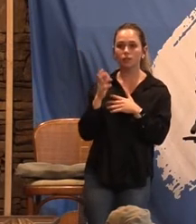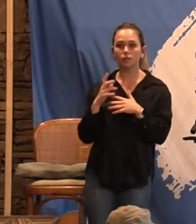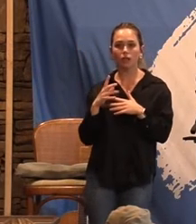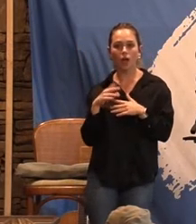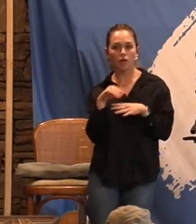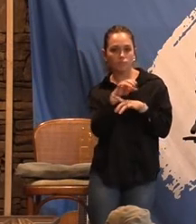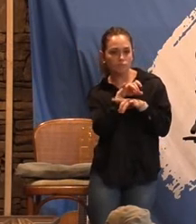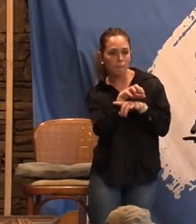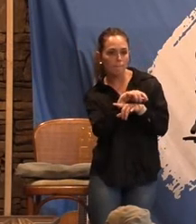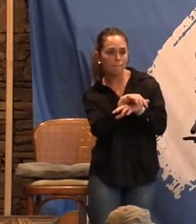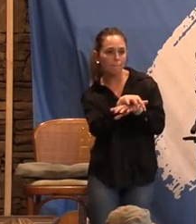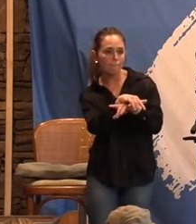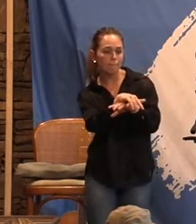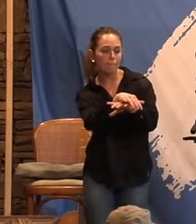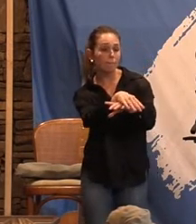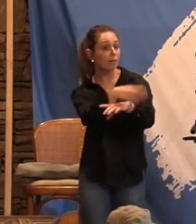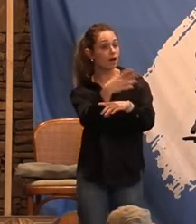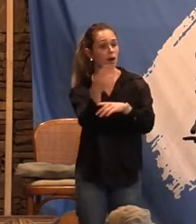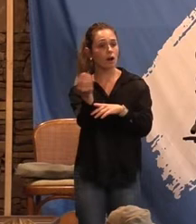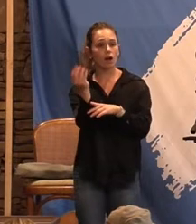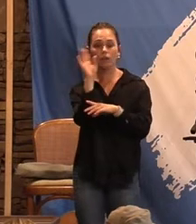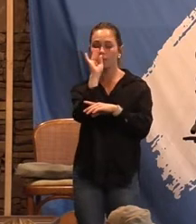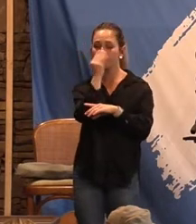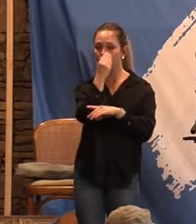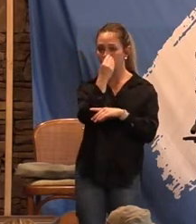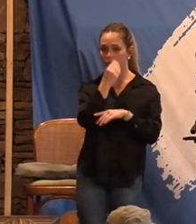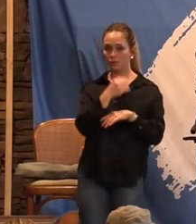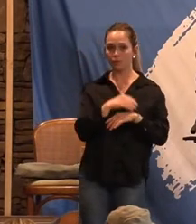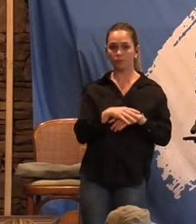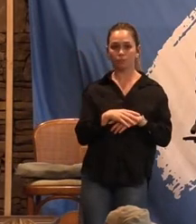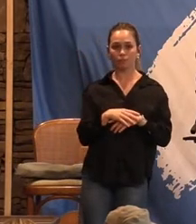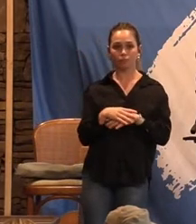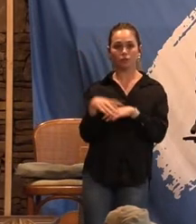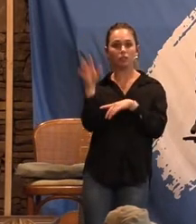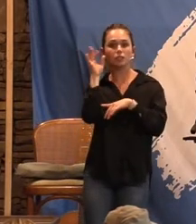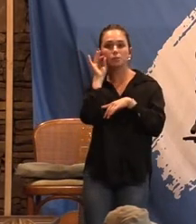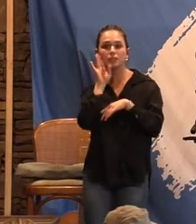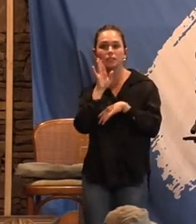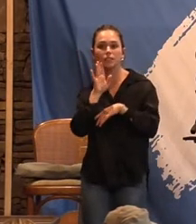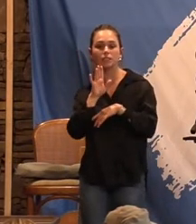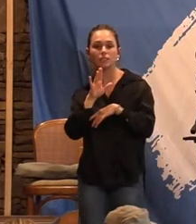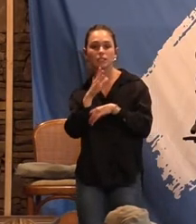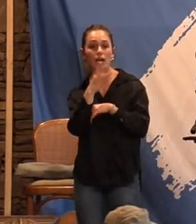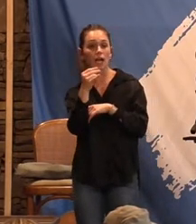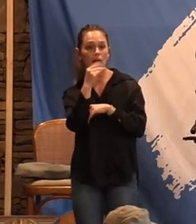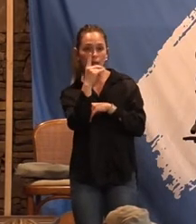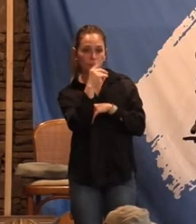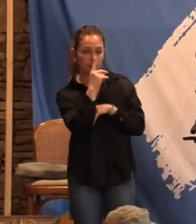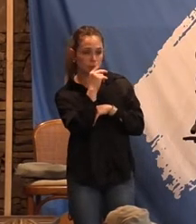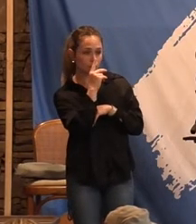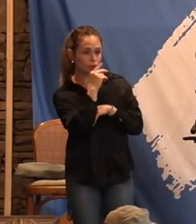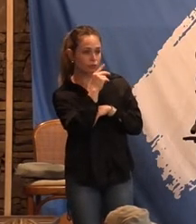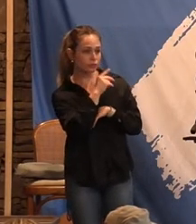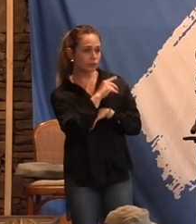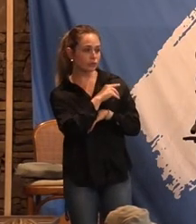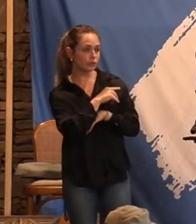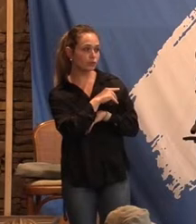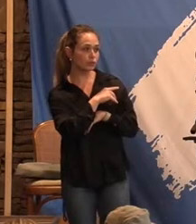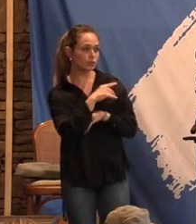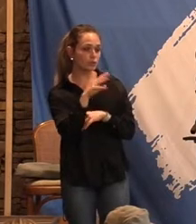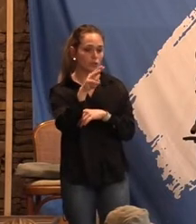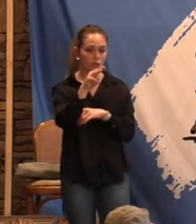the spider and the flower, the bee and the mouse,